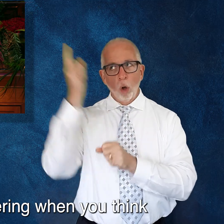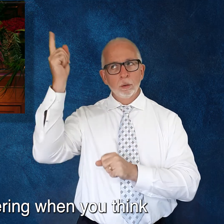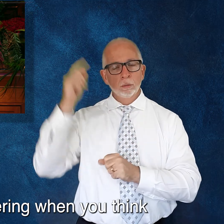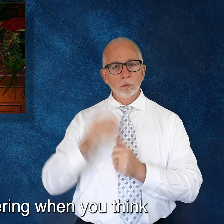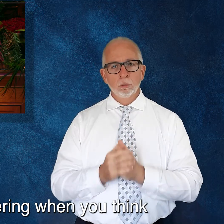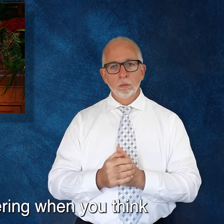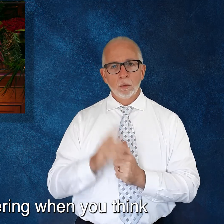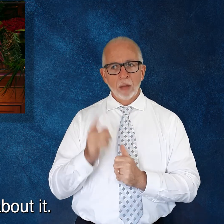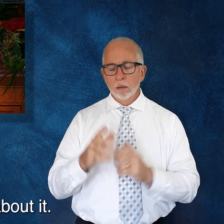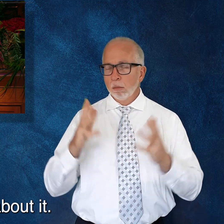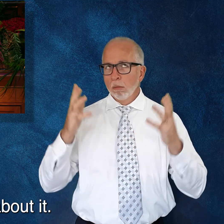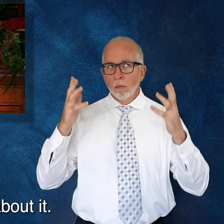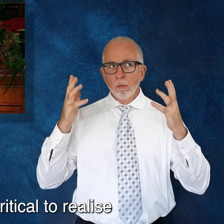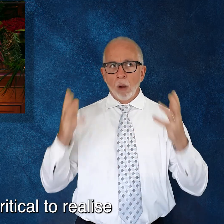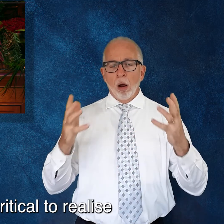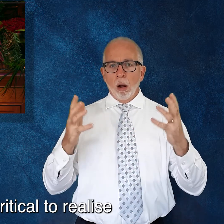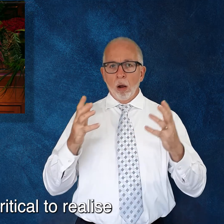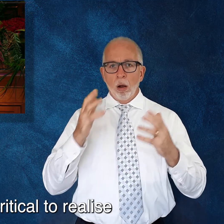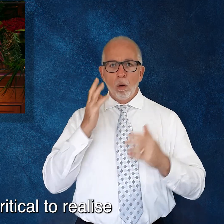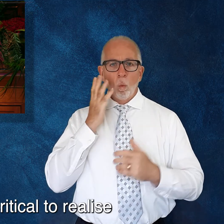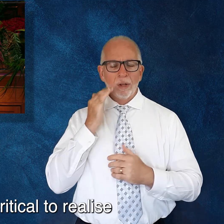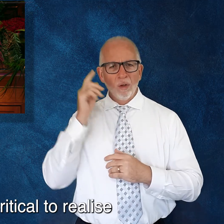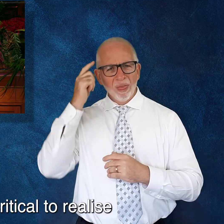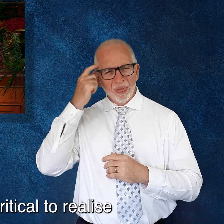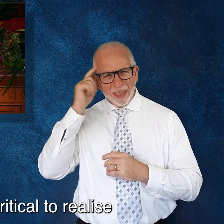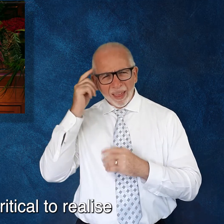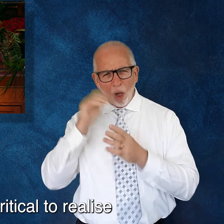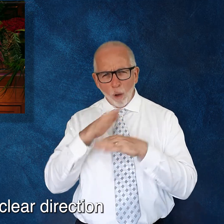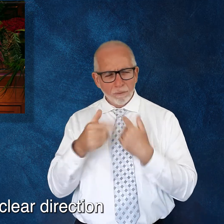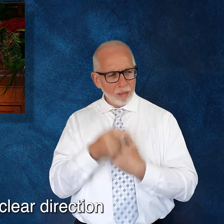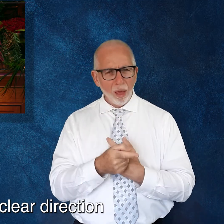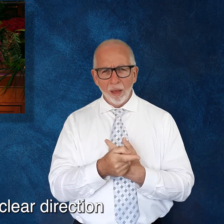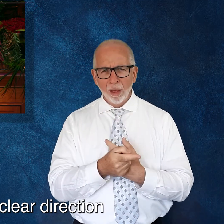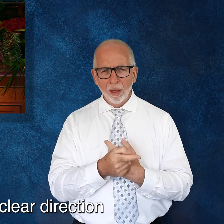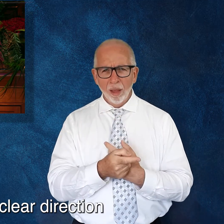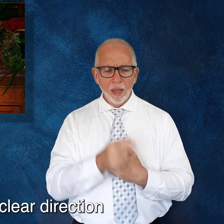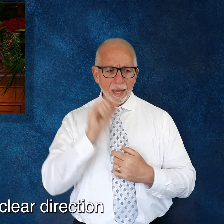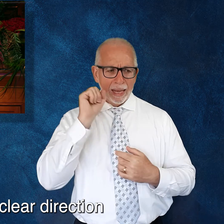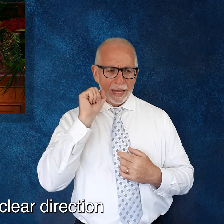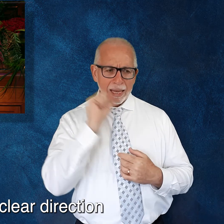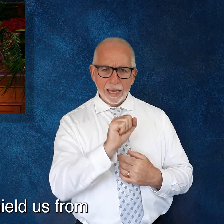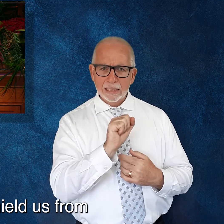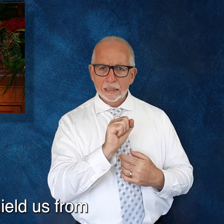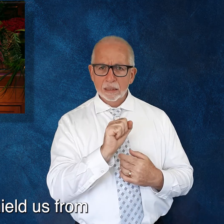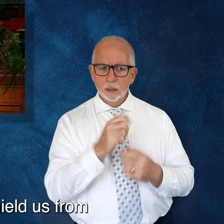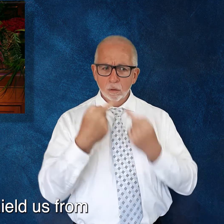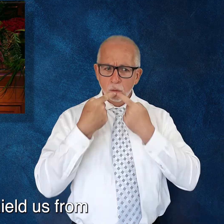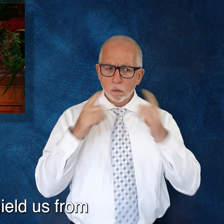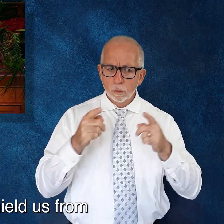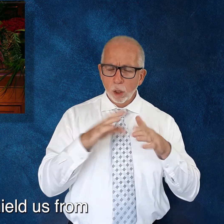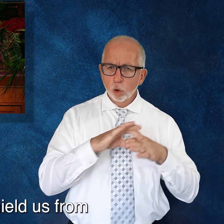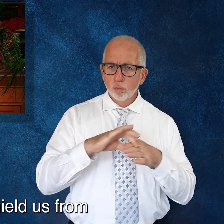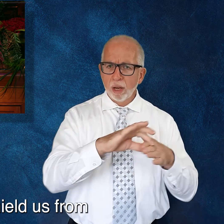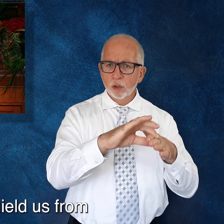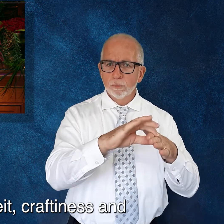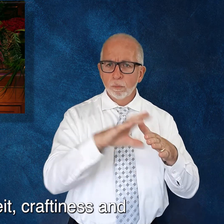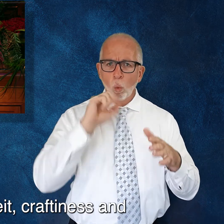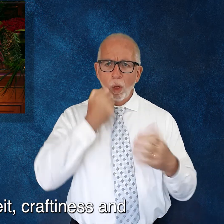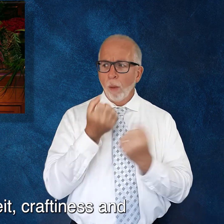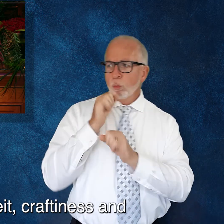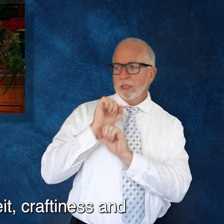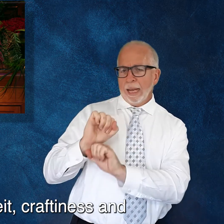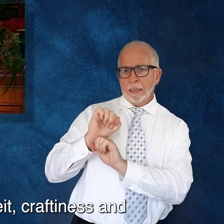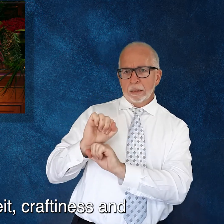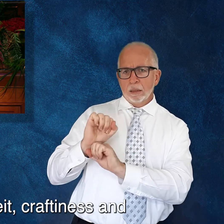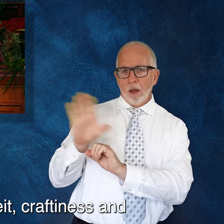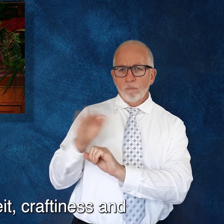staggering when you think about it, but it is critical to realize that His clear direction will shield us from all